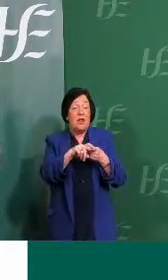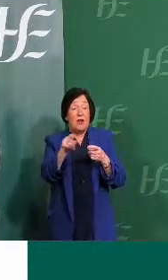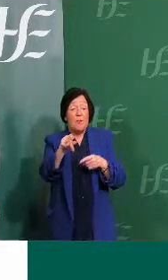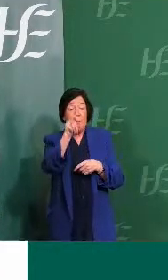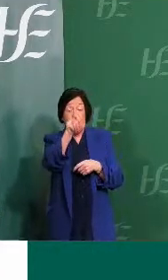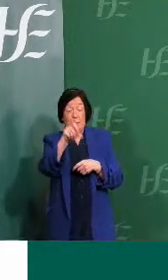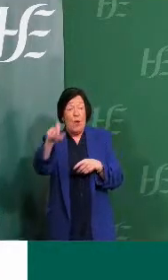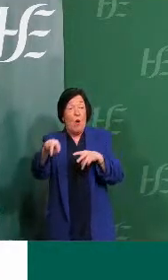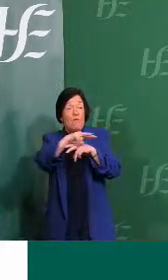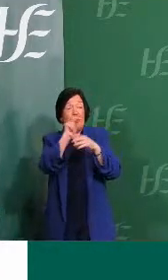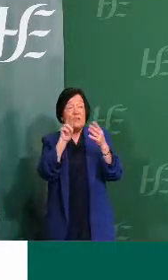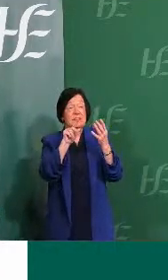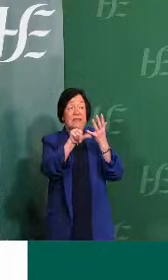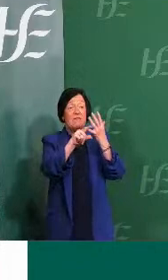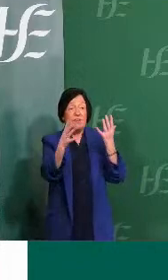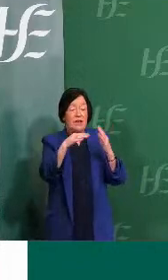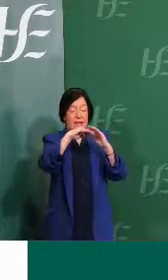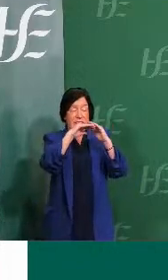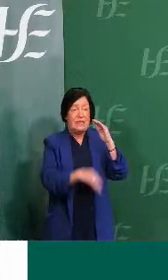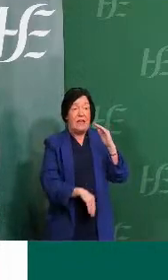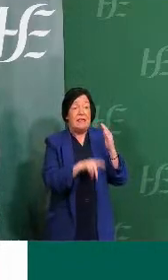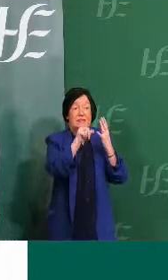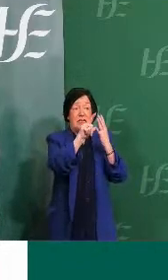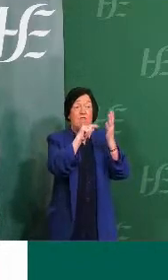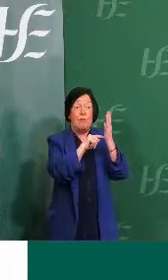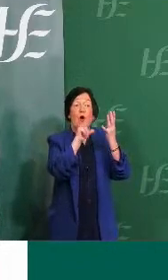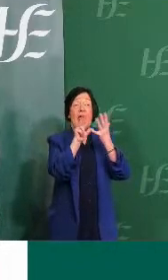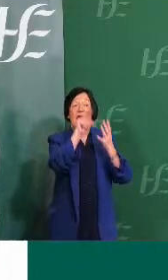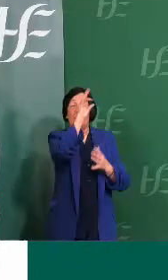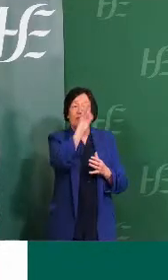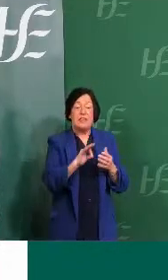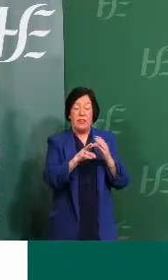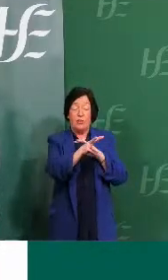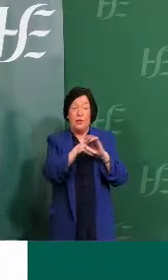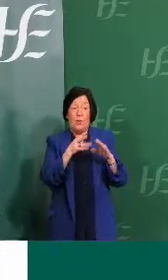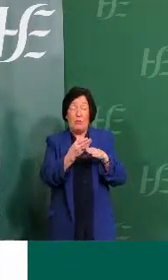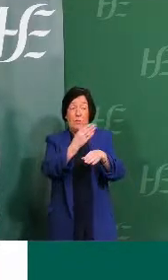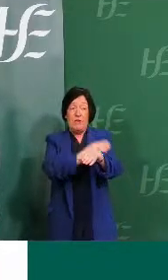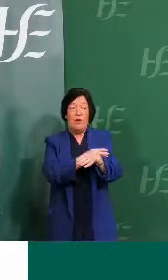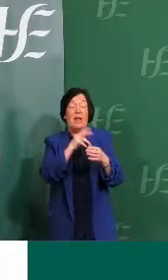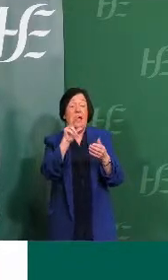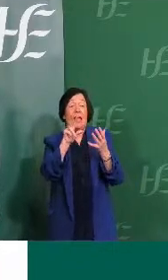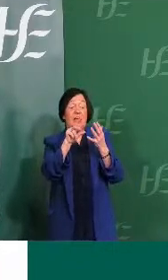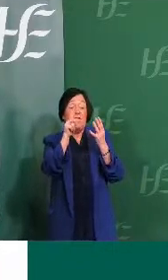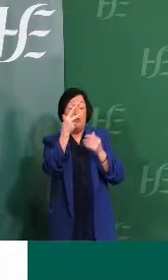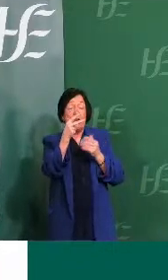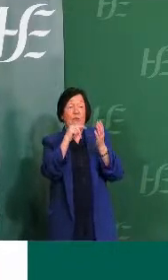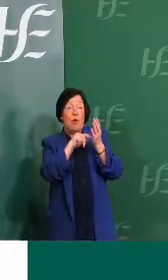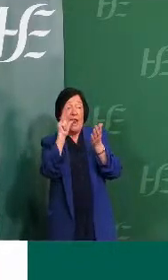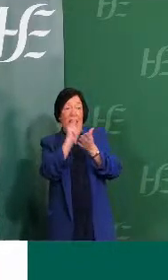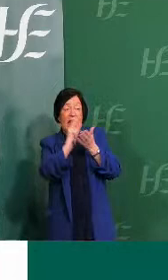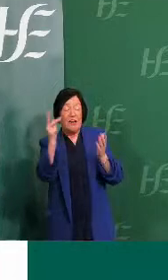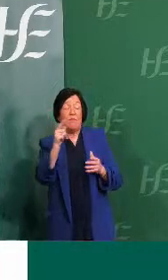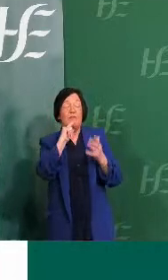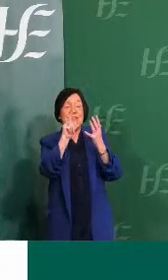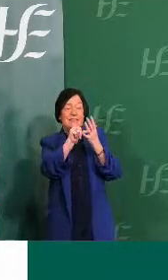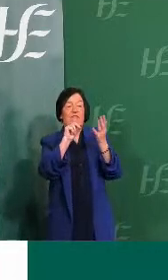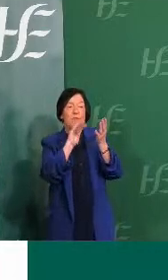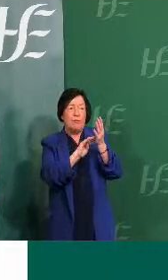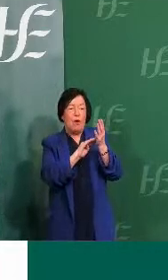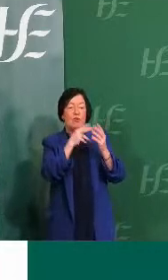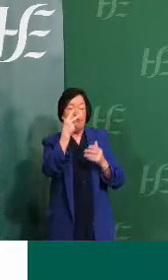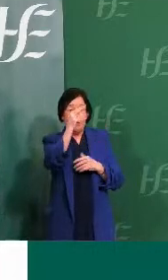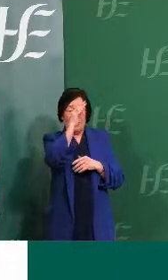over 75 has gone down 7.8% on the previous week, which is down 18.7%, but a 0.7% improvement